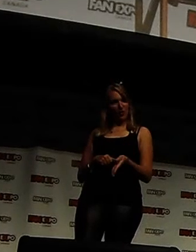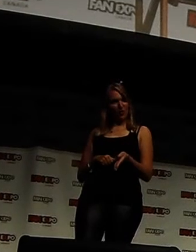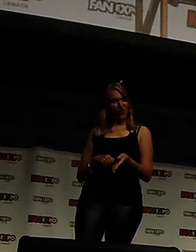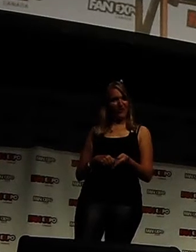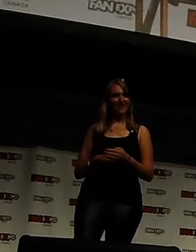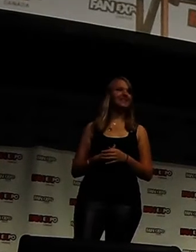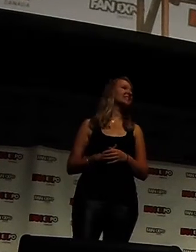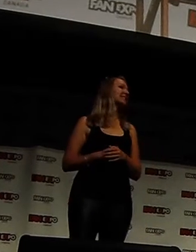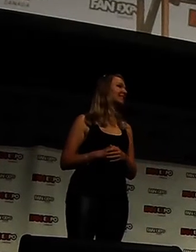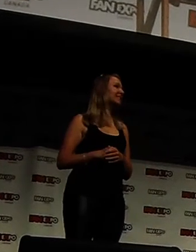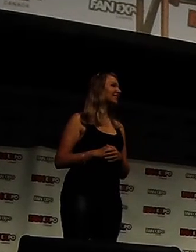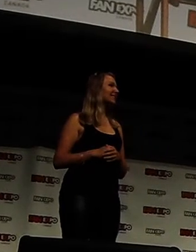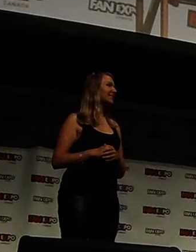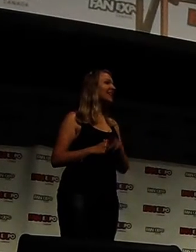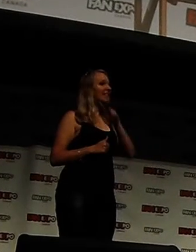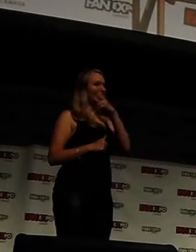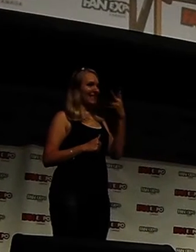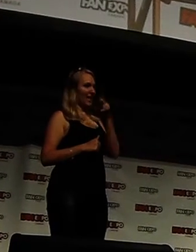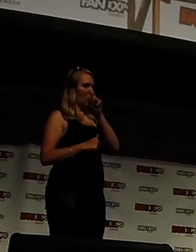Second question.